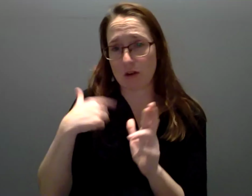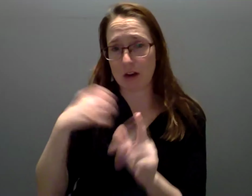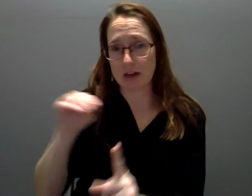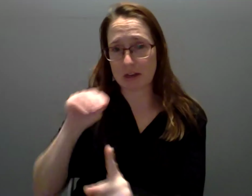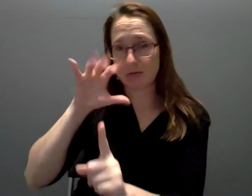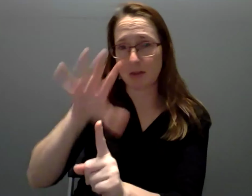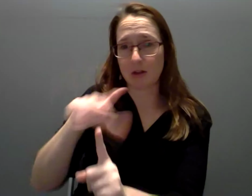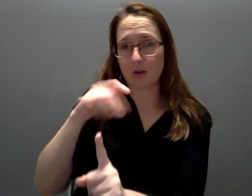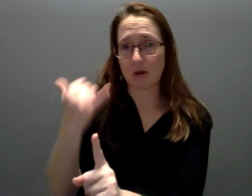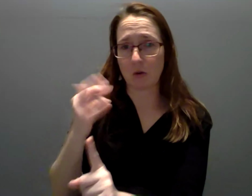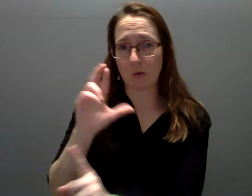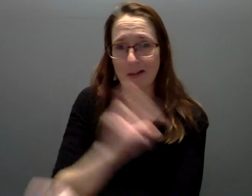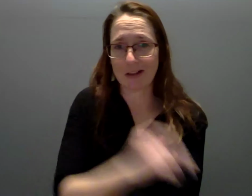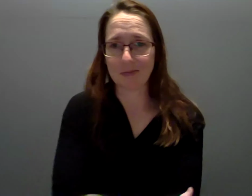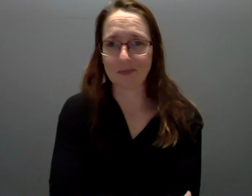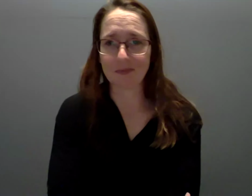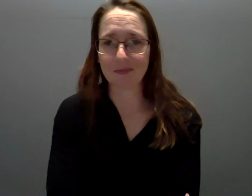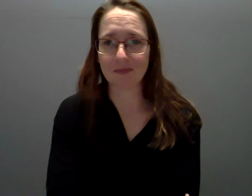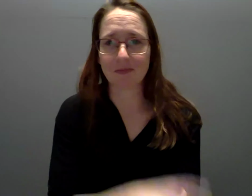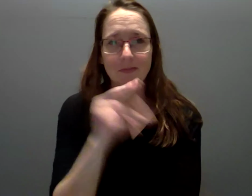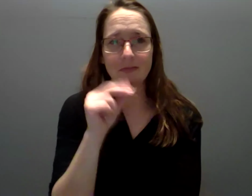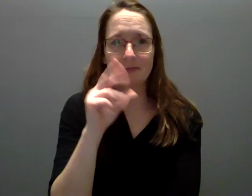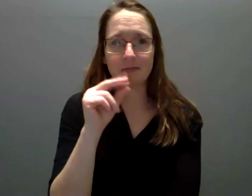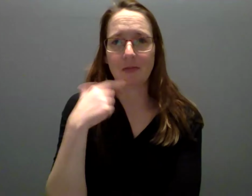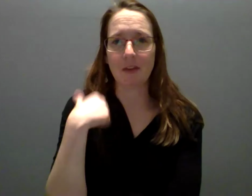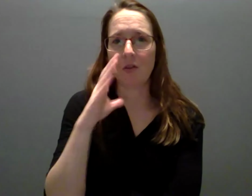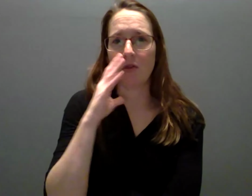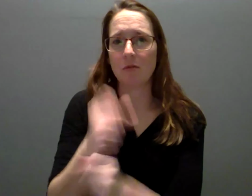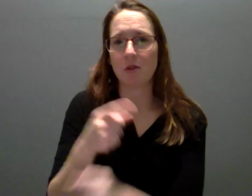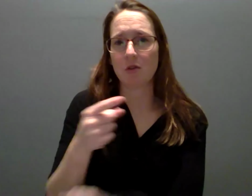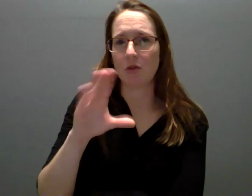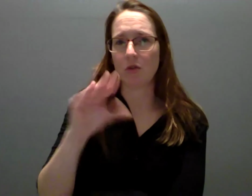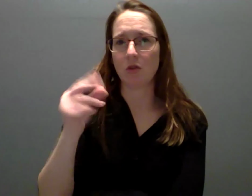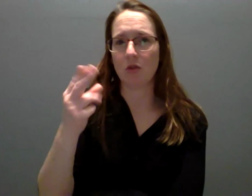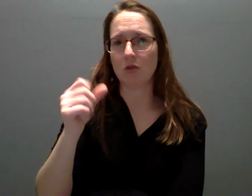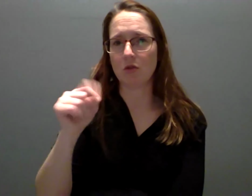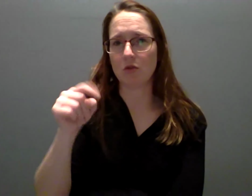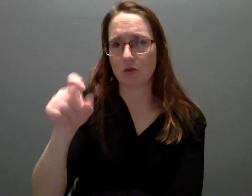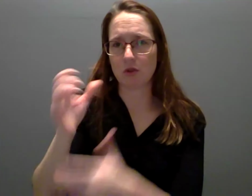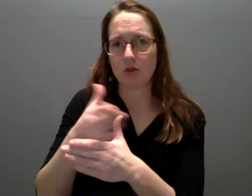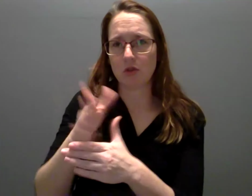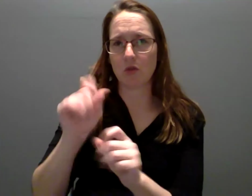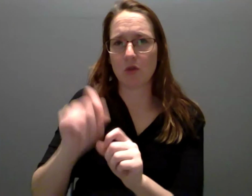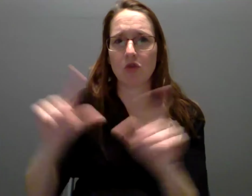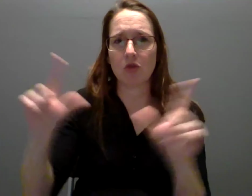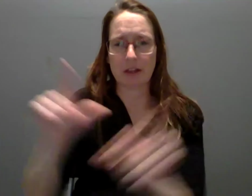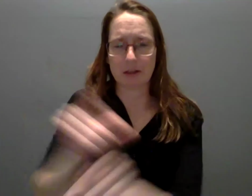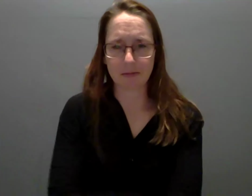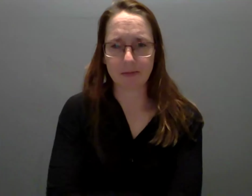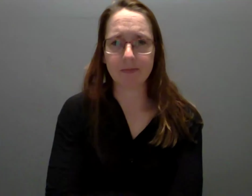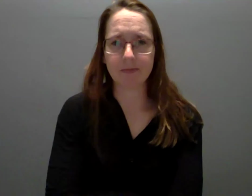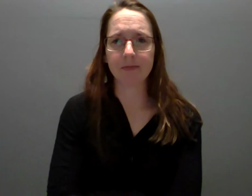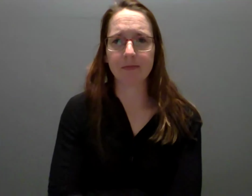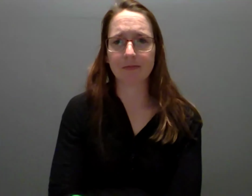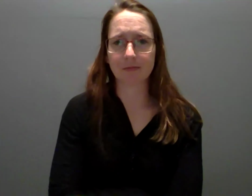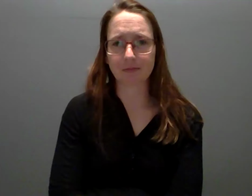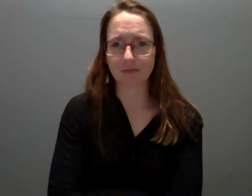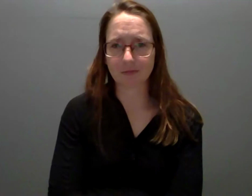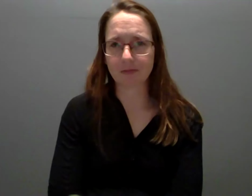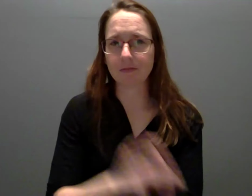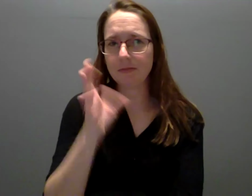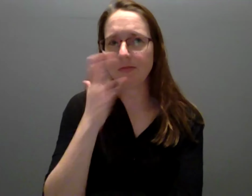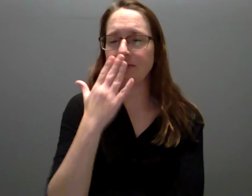you now. Oh, I'll make you a co-host so that you can share your screen. All right,